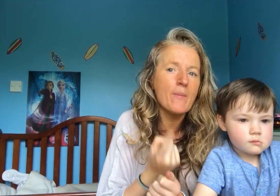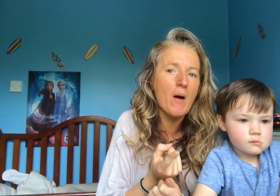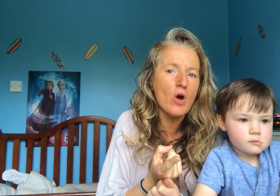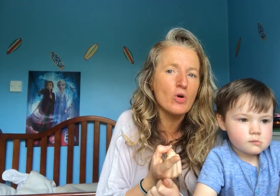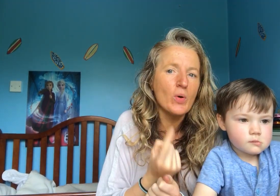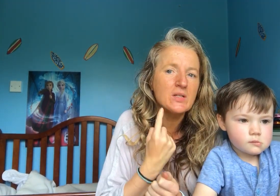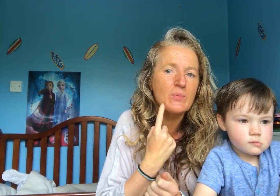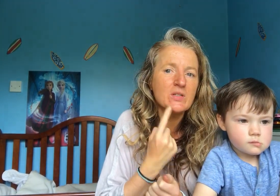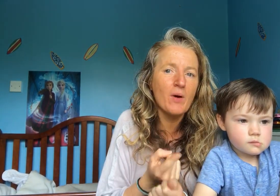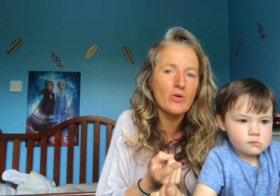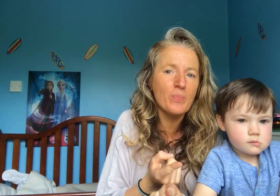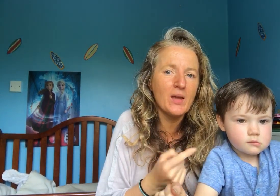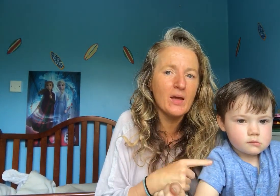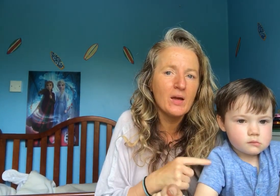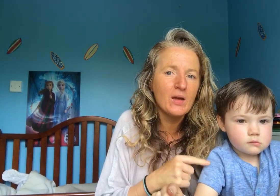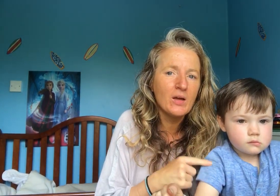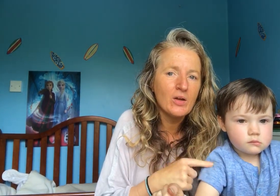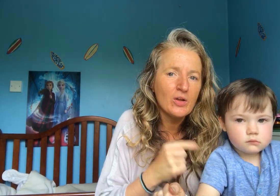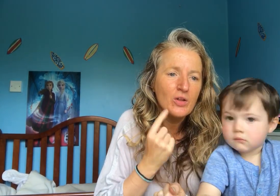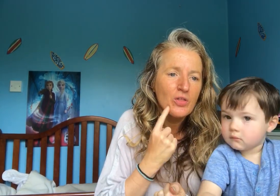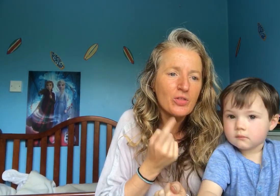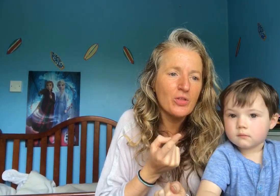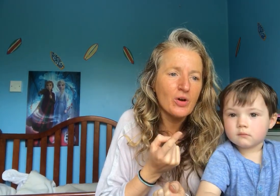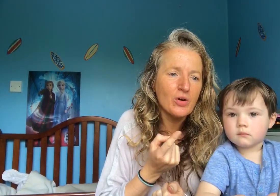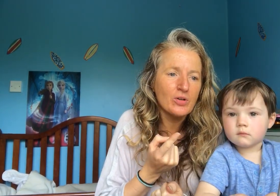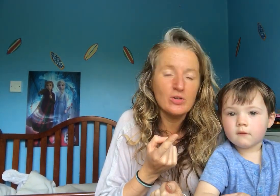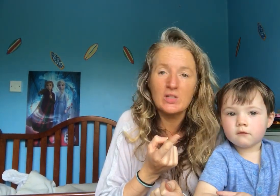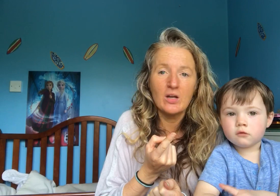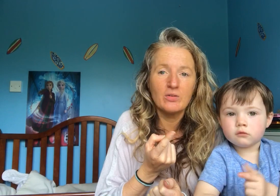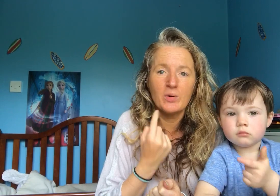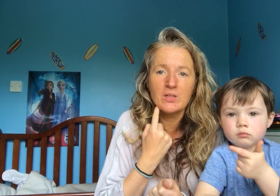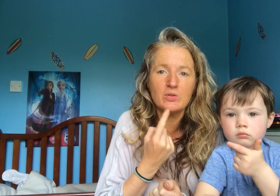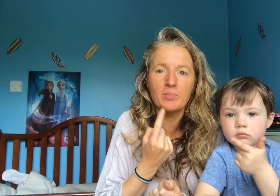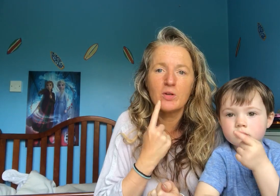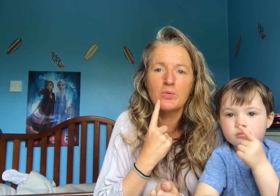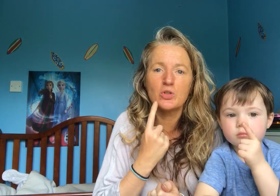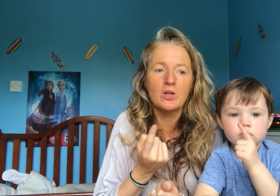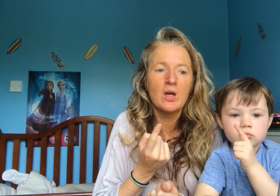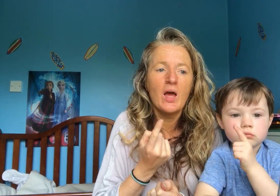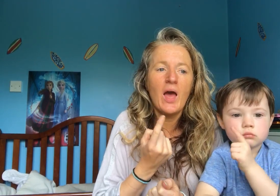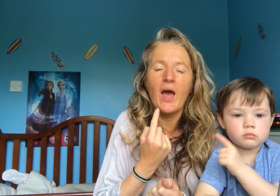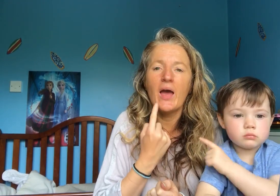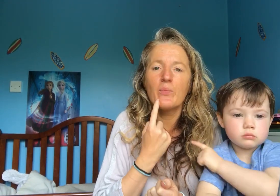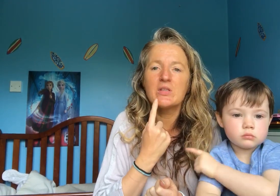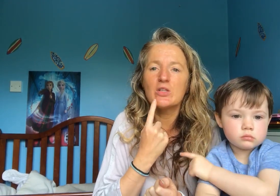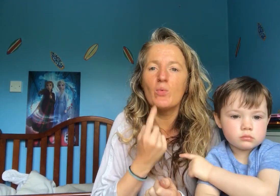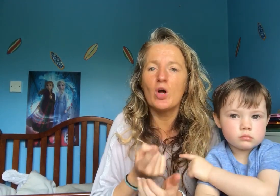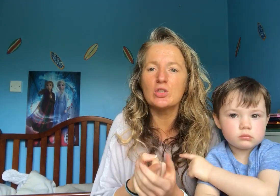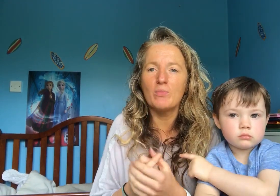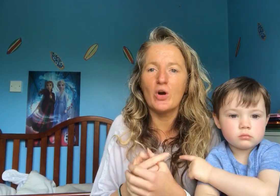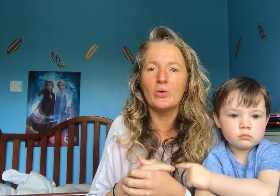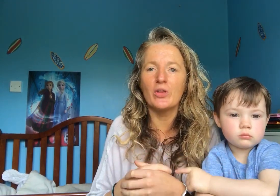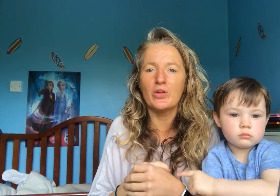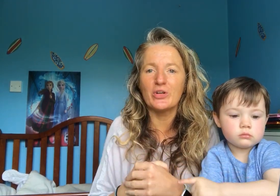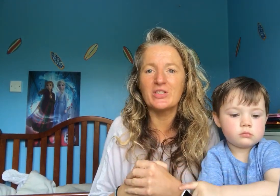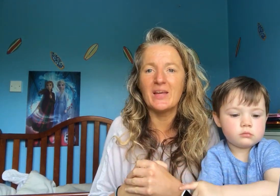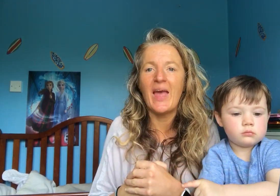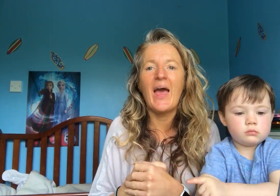Tomorrow. What day will tomorrow be? Thursday, I don't know what he's doing on my computer. We'll see you all tomorrow on Thursday.